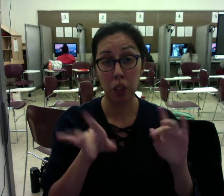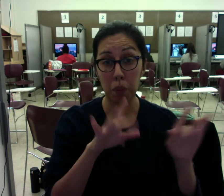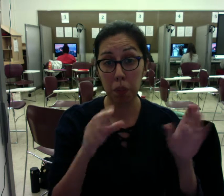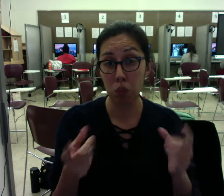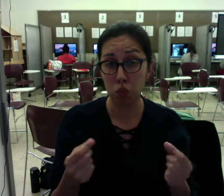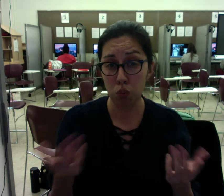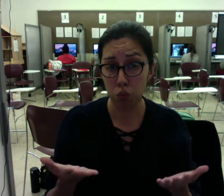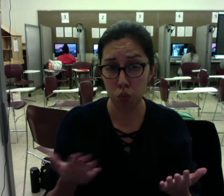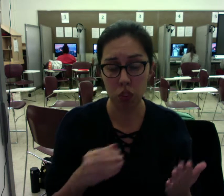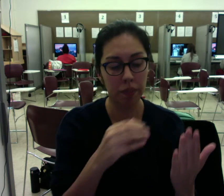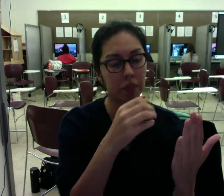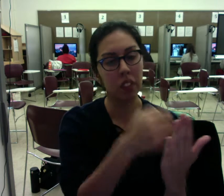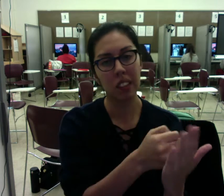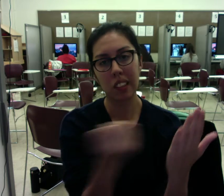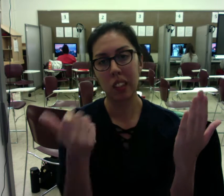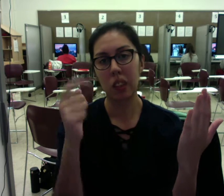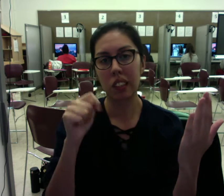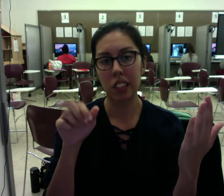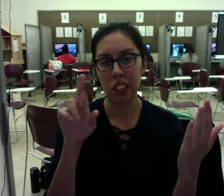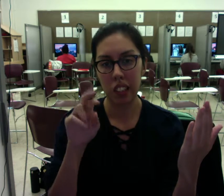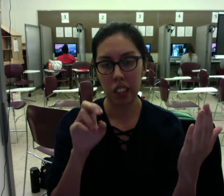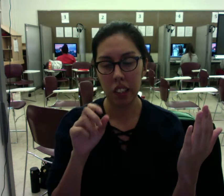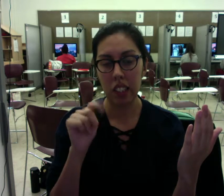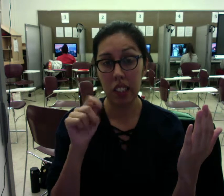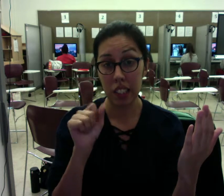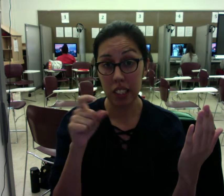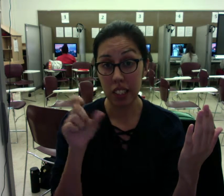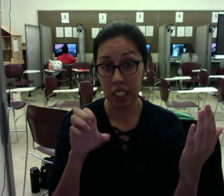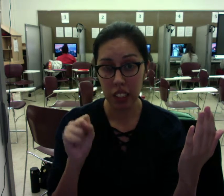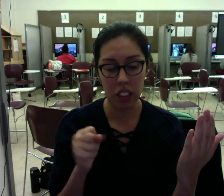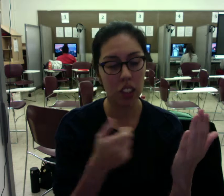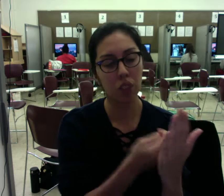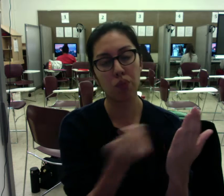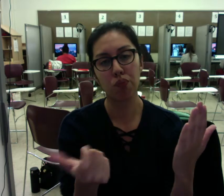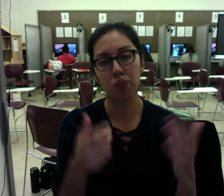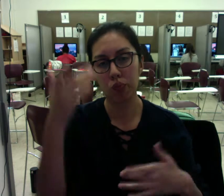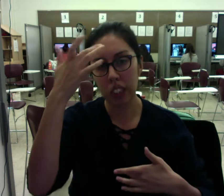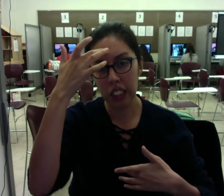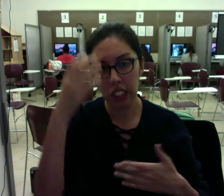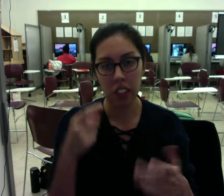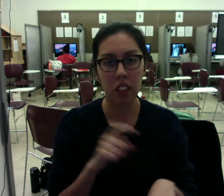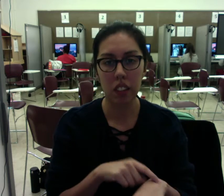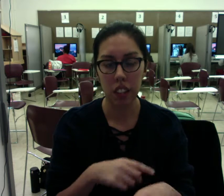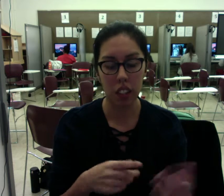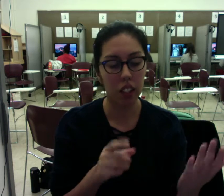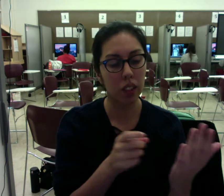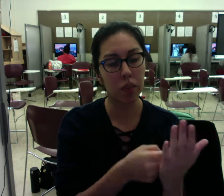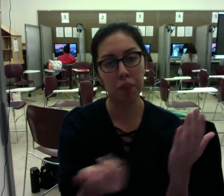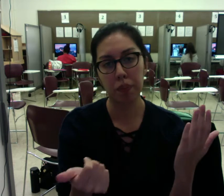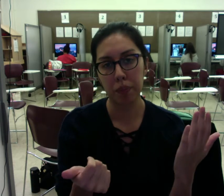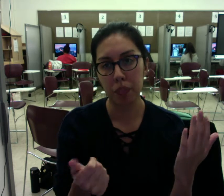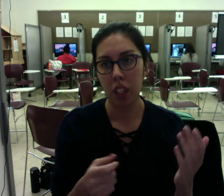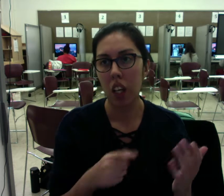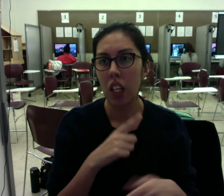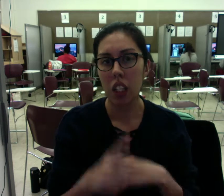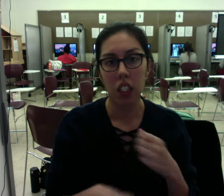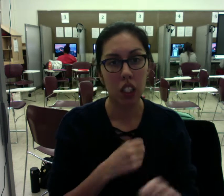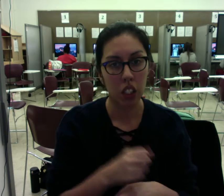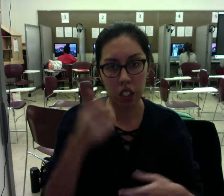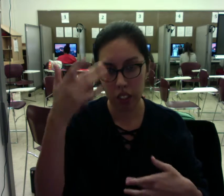it'll take care of annual leave, sick leave, it will divide all of that up. And also if you have situations where perhaps a corporation does